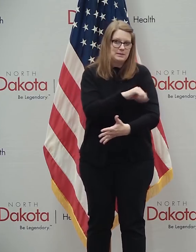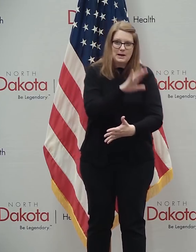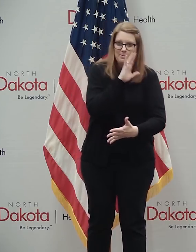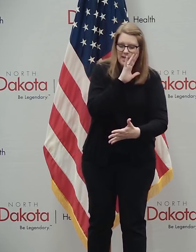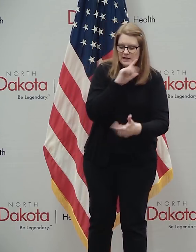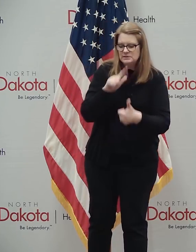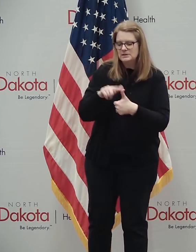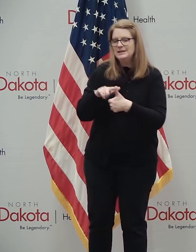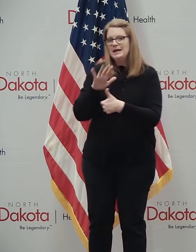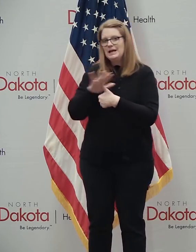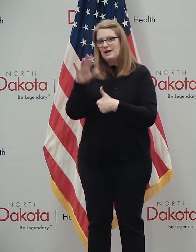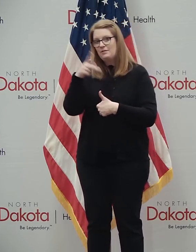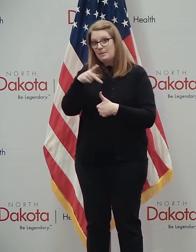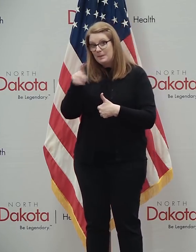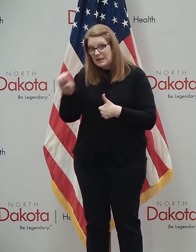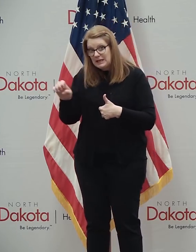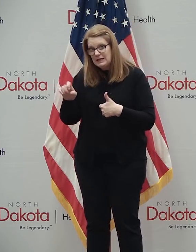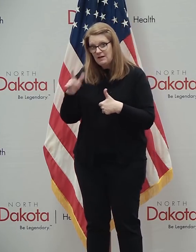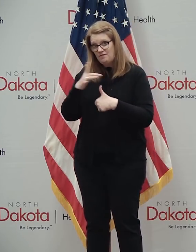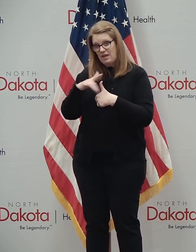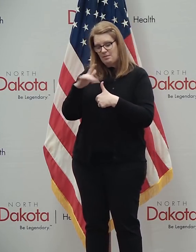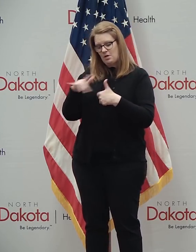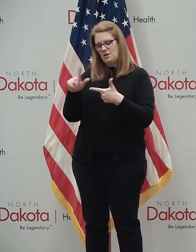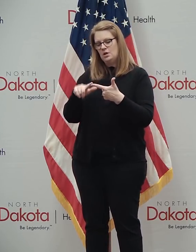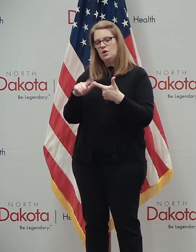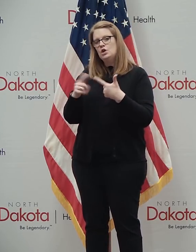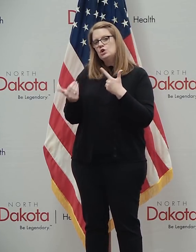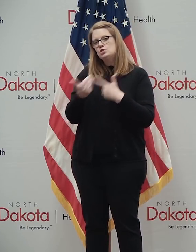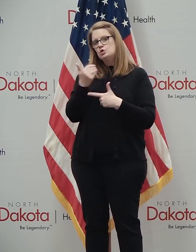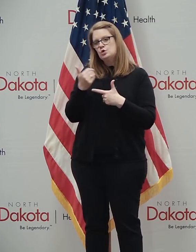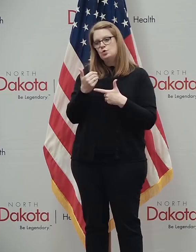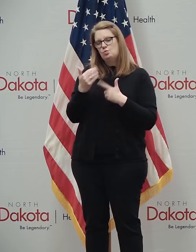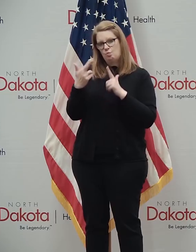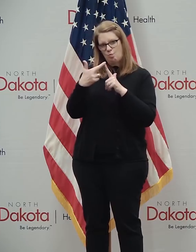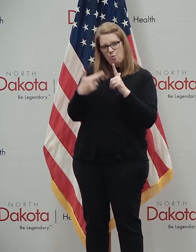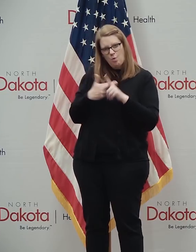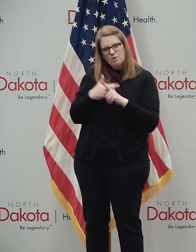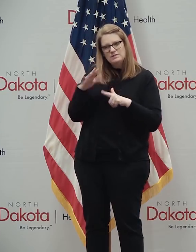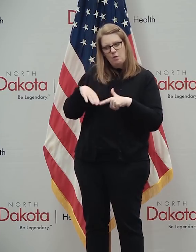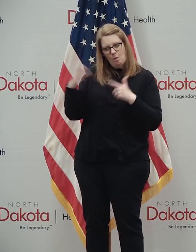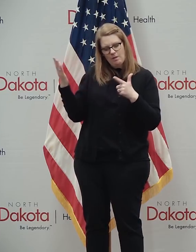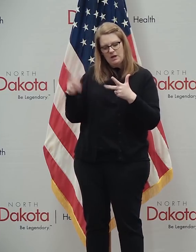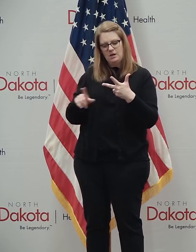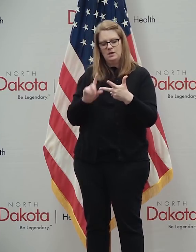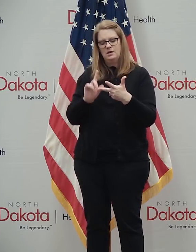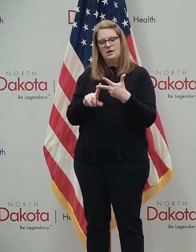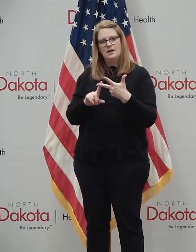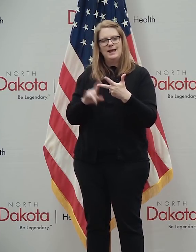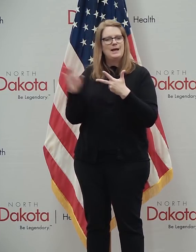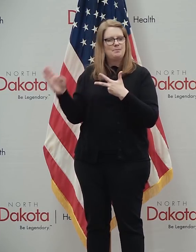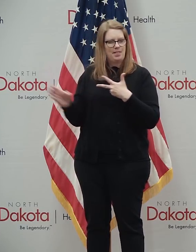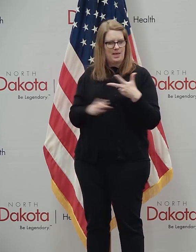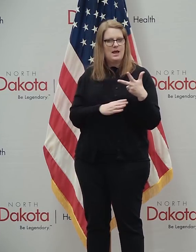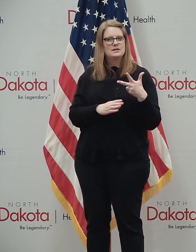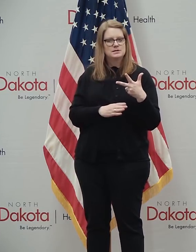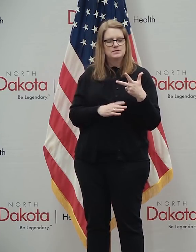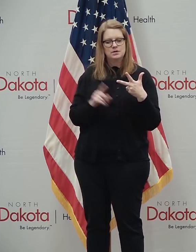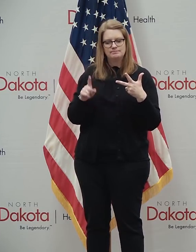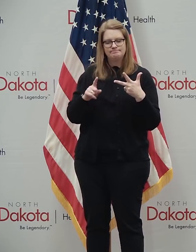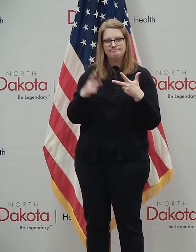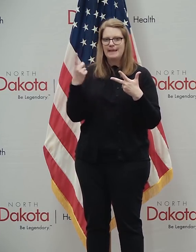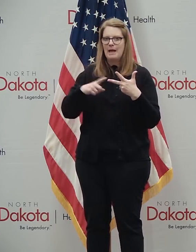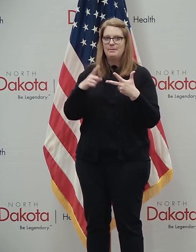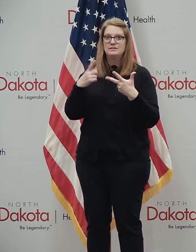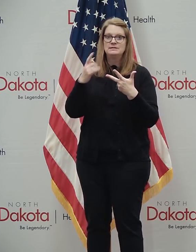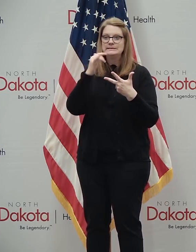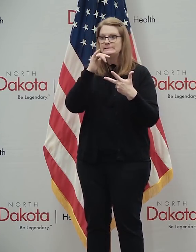adequate PPE availability, new standard operating procedures for reopening, and plans for dealing with the resurgence